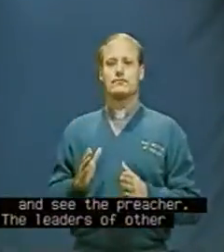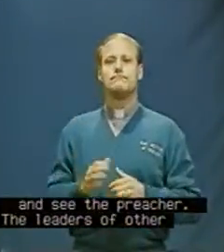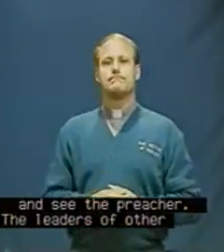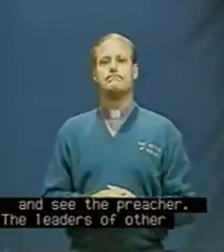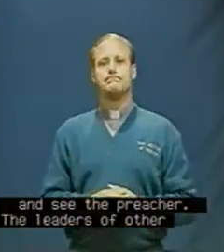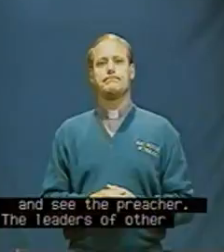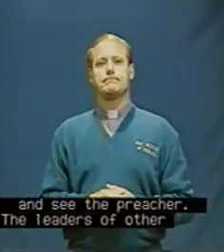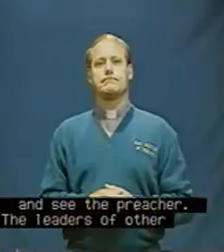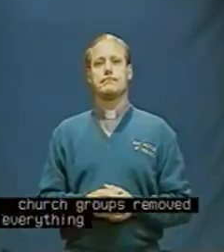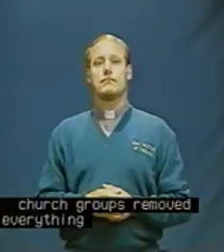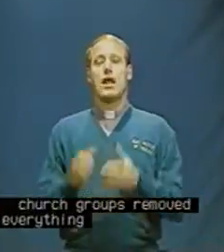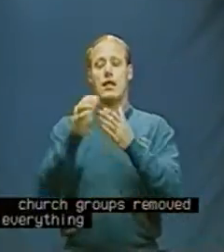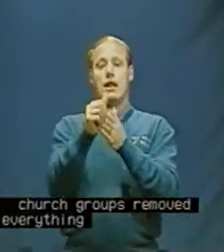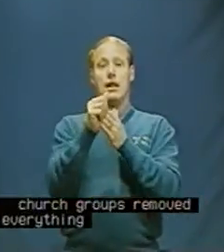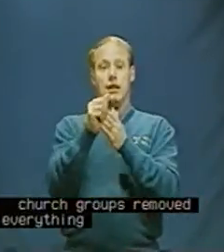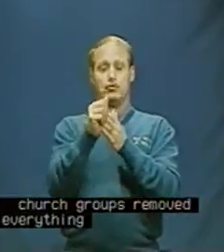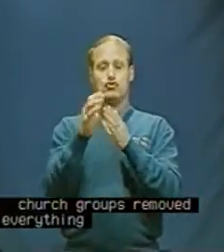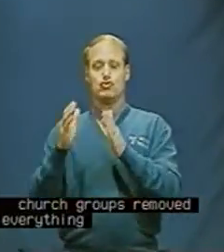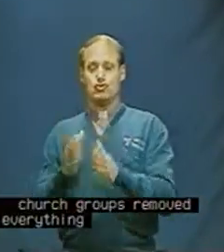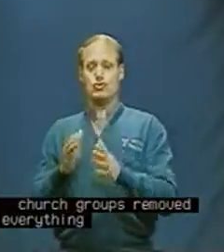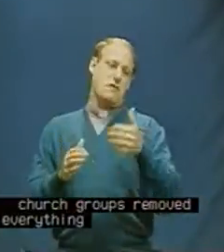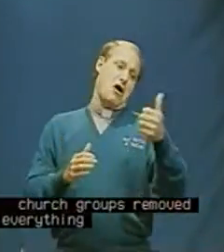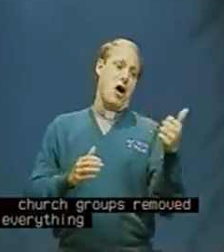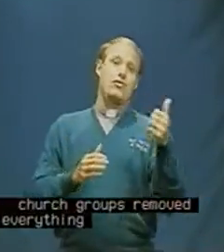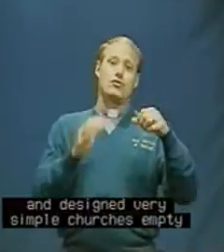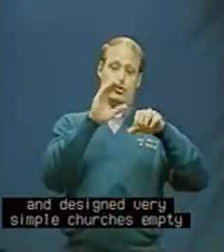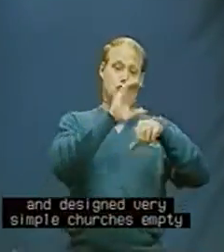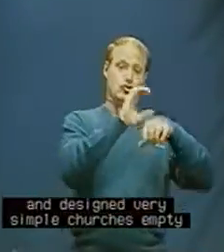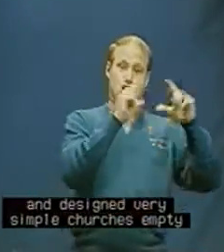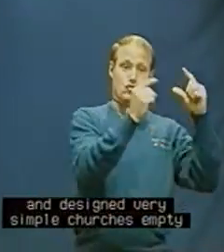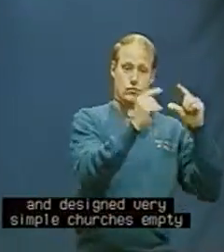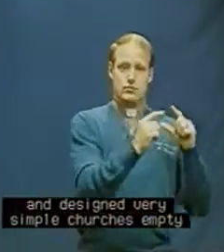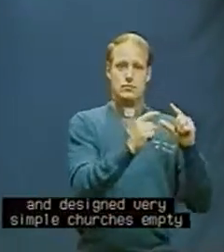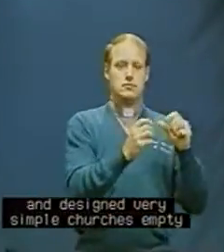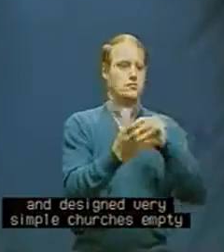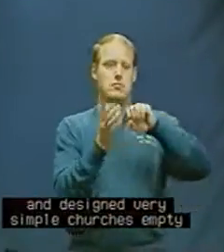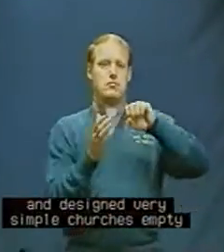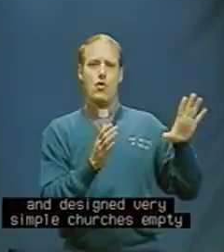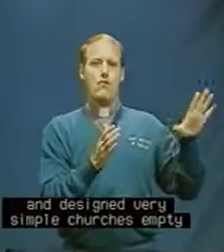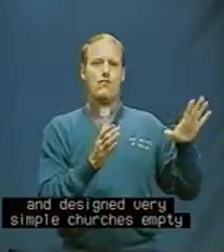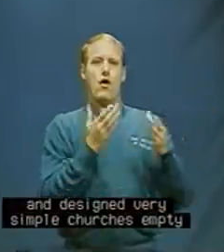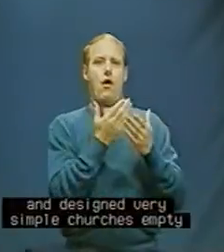of other church groups removed everything and designed very simple churches,